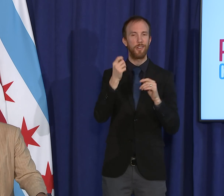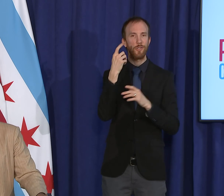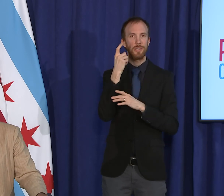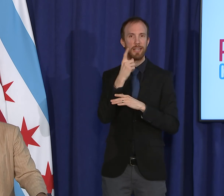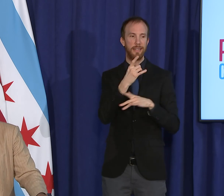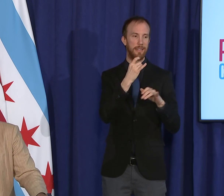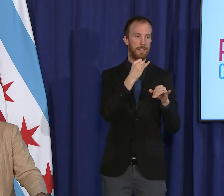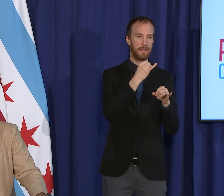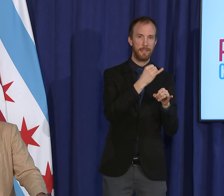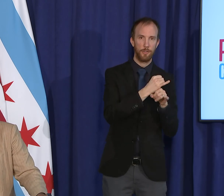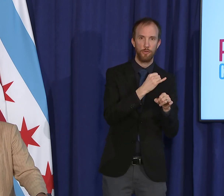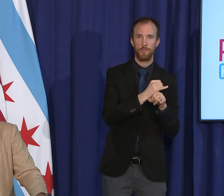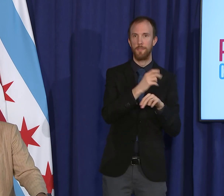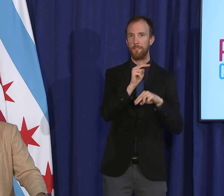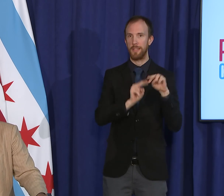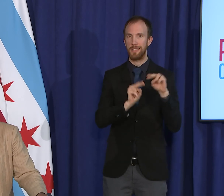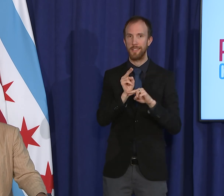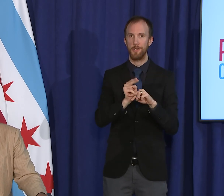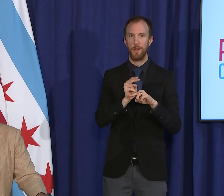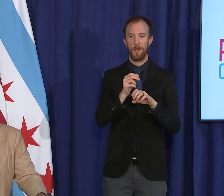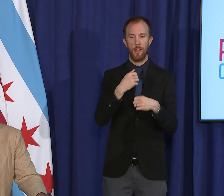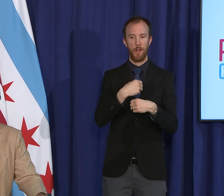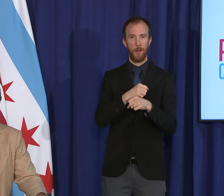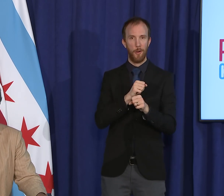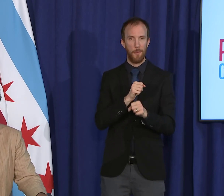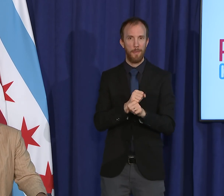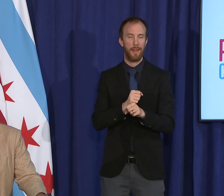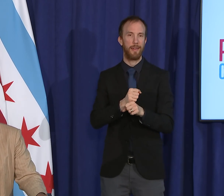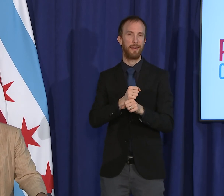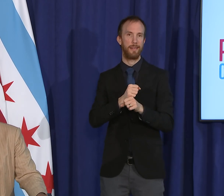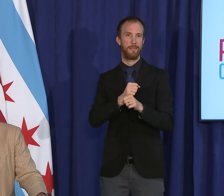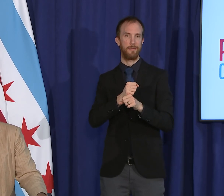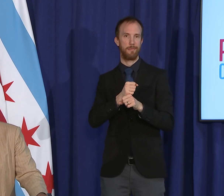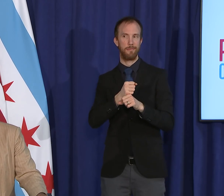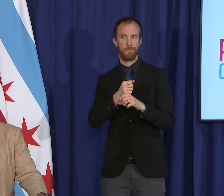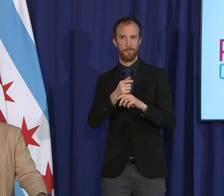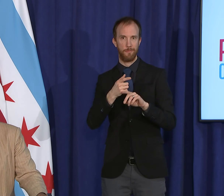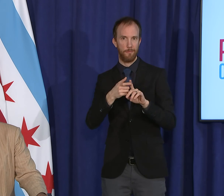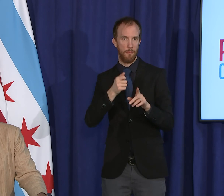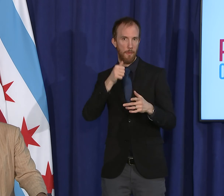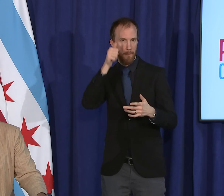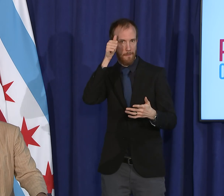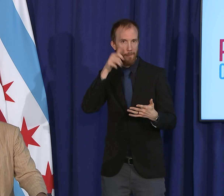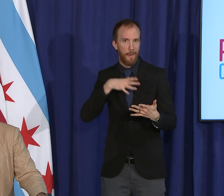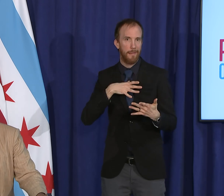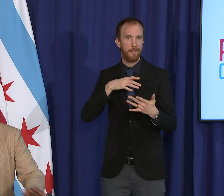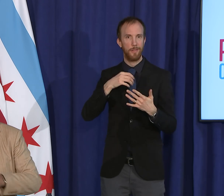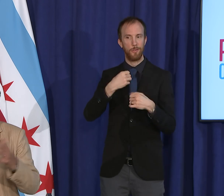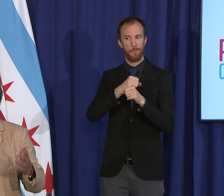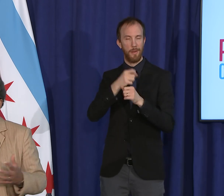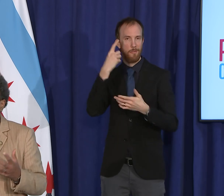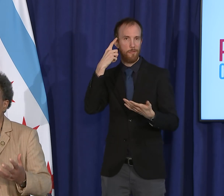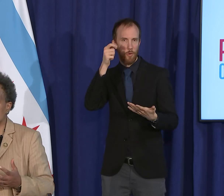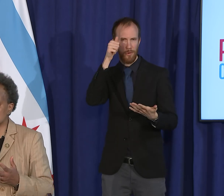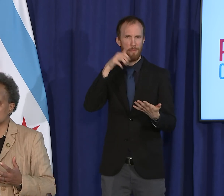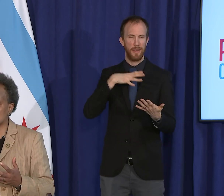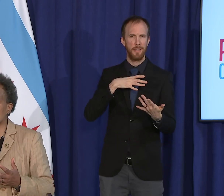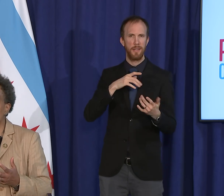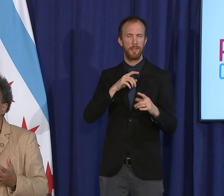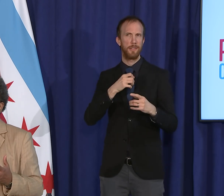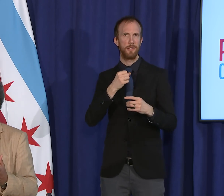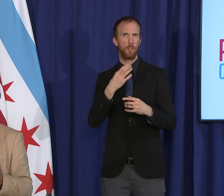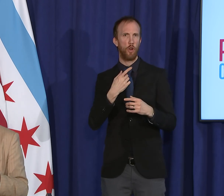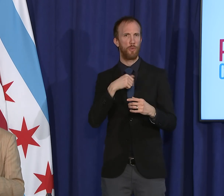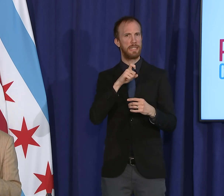and for men. So I think this provides us with another opportunity to really rethink what our